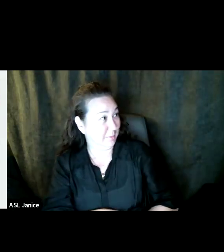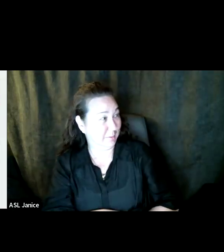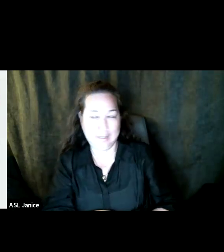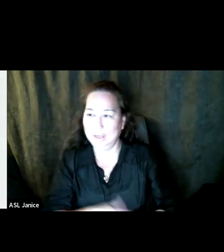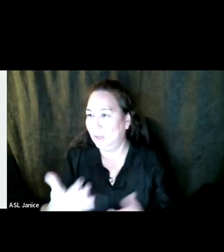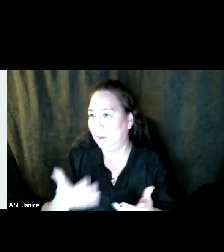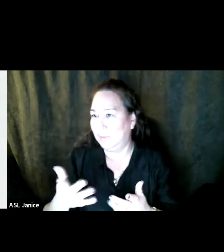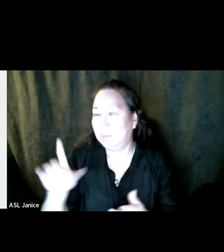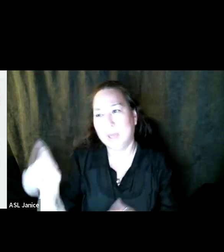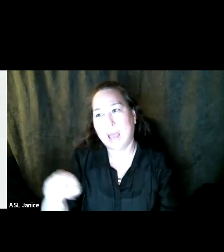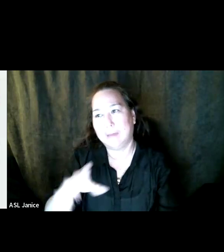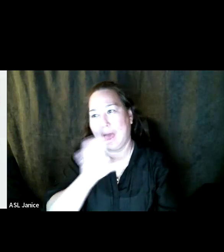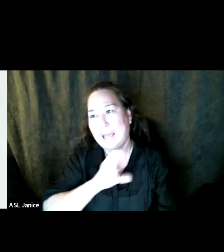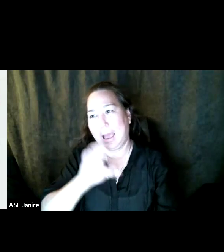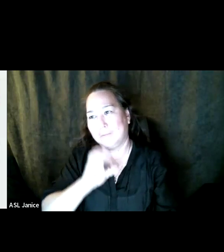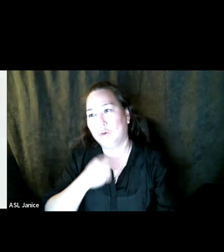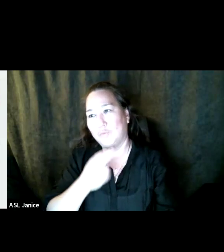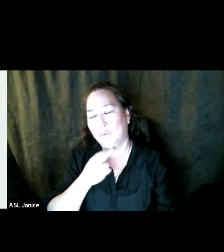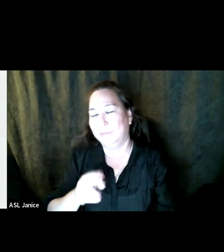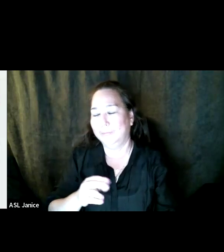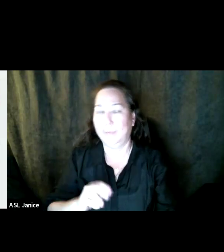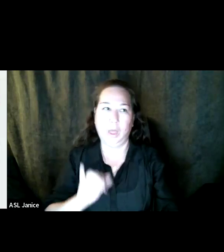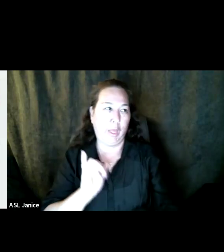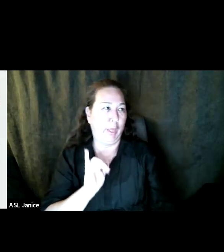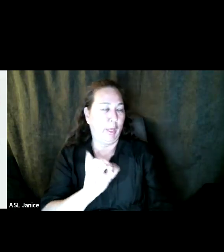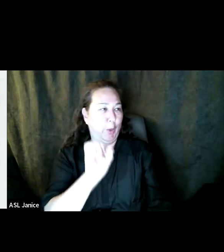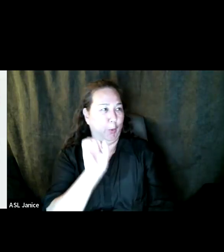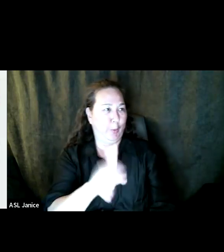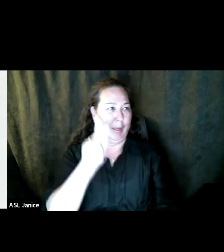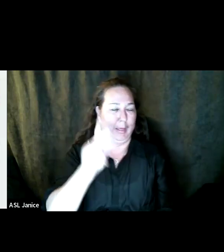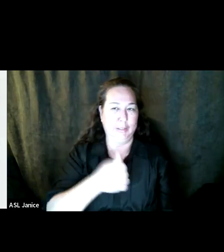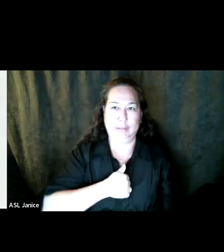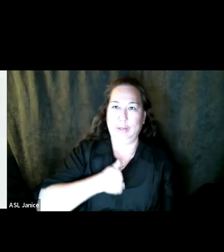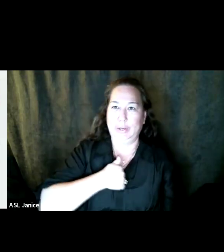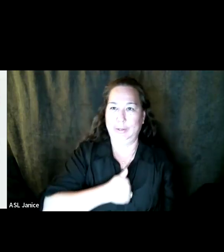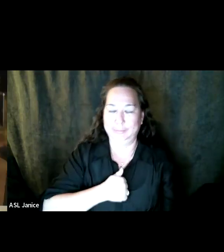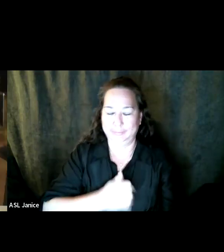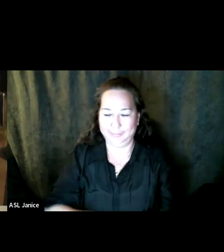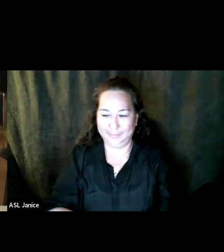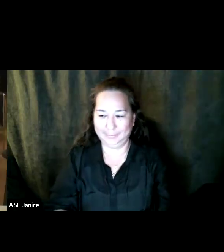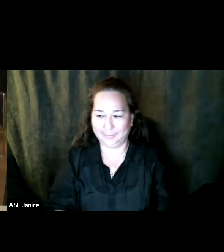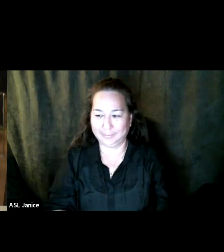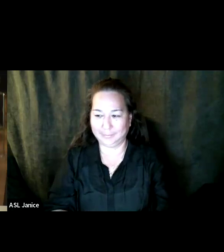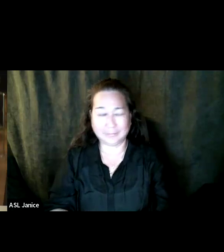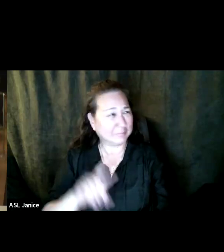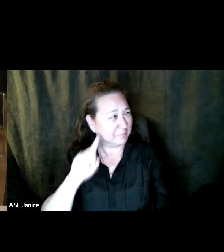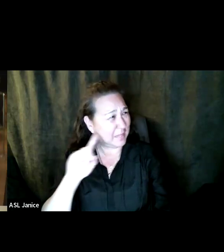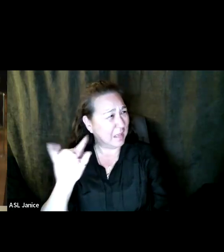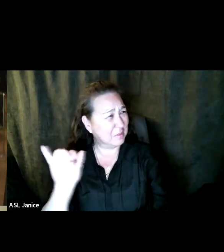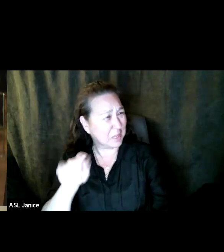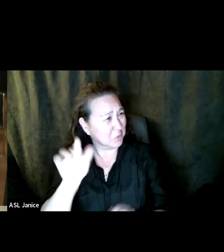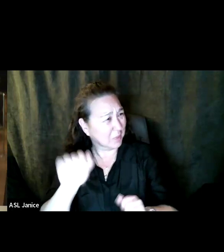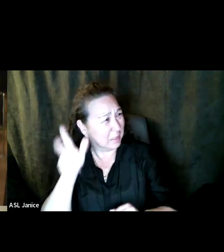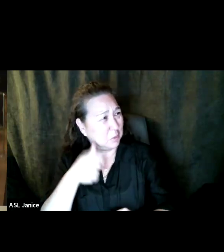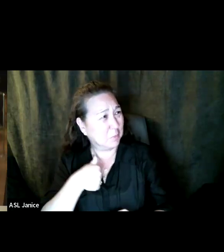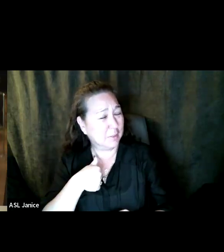that cafeteria voice. yeah. Okay, sorry. I thought, oh, no, it sounds like you can hear me, but it No. doesn't. There it is. It's not in- Yeah. All